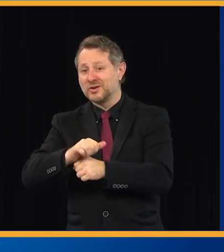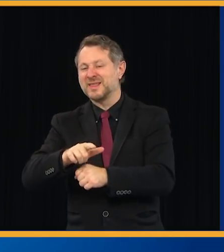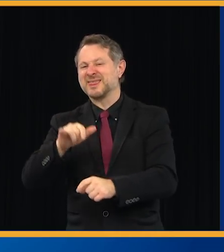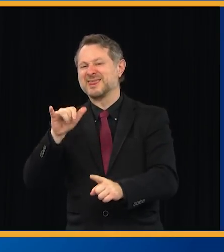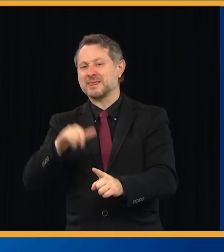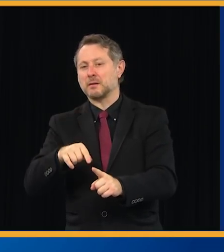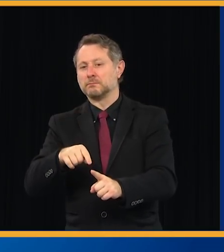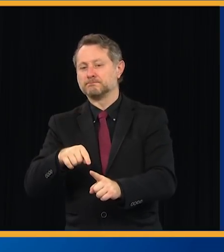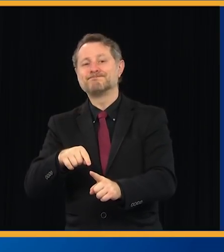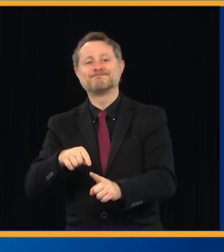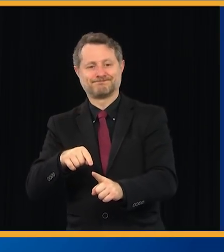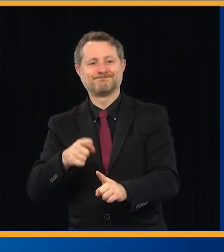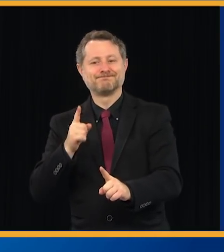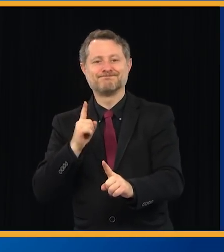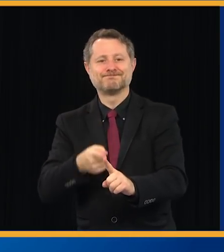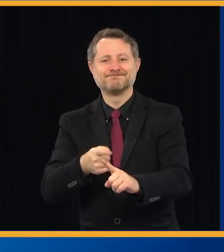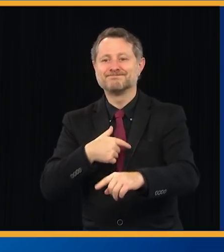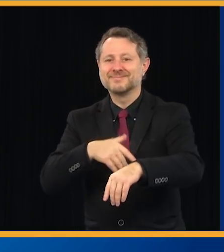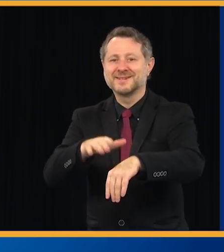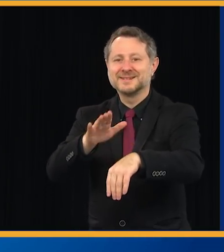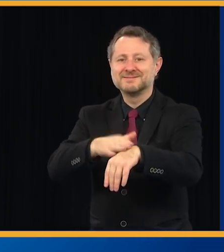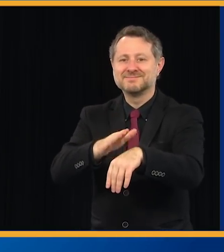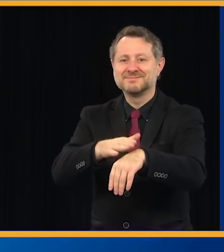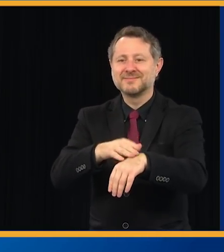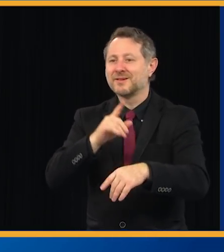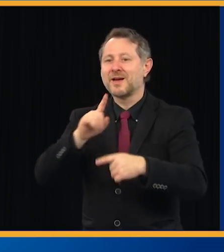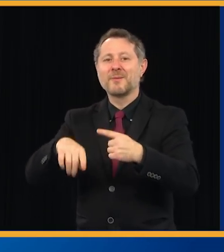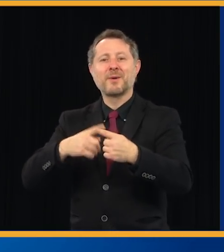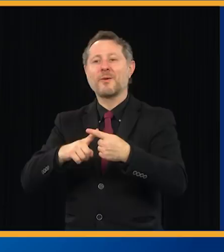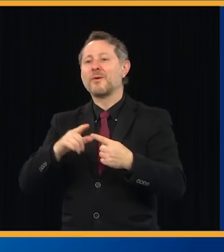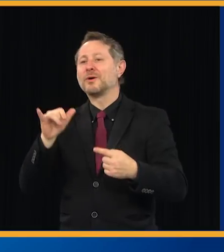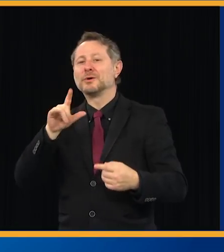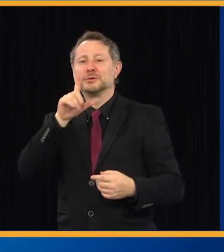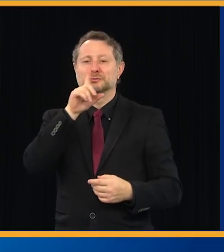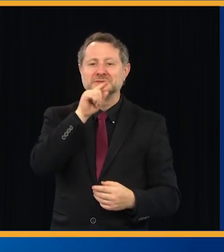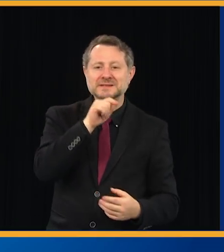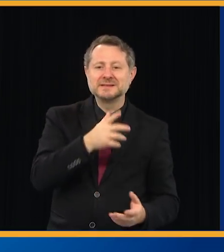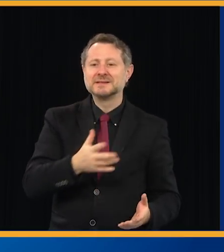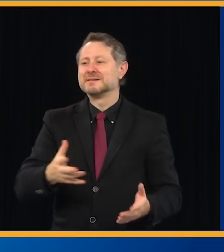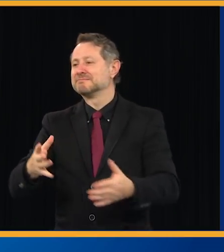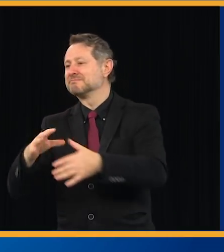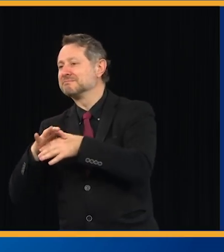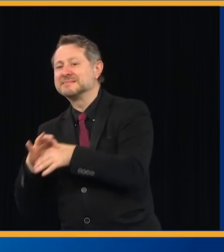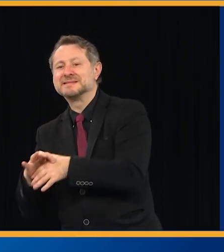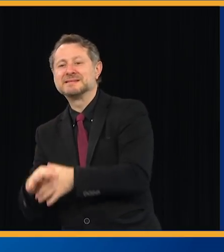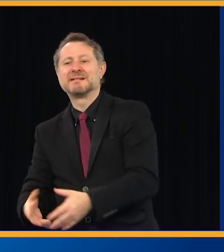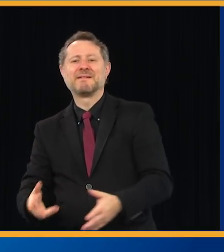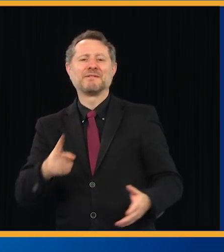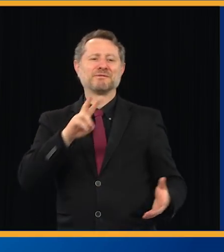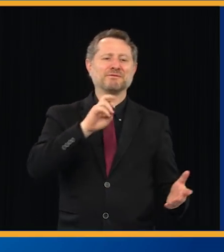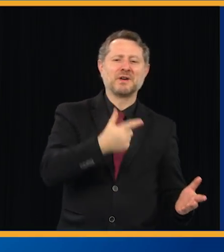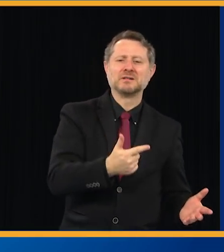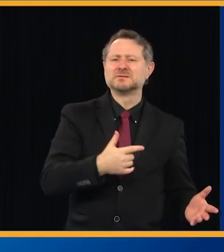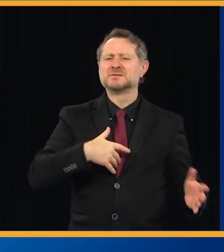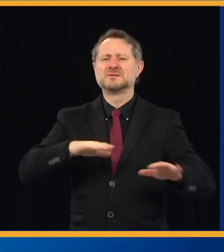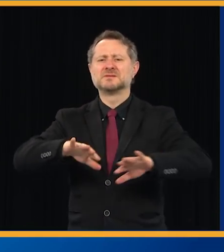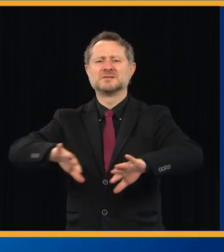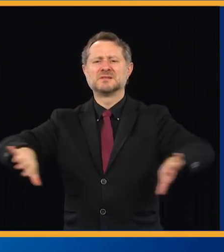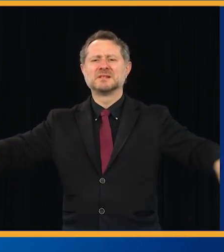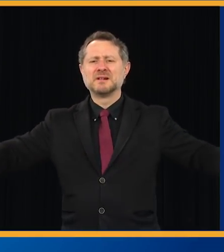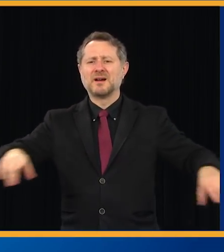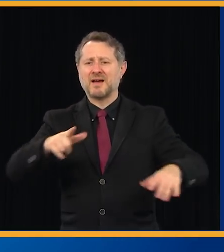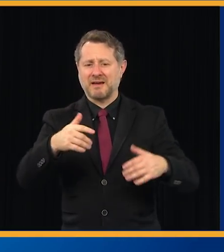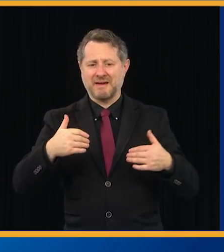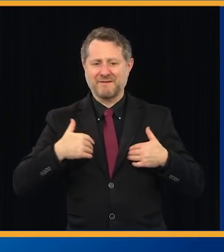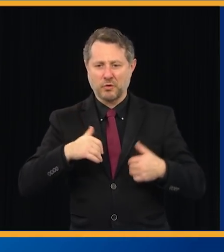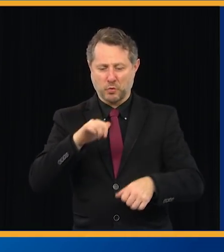message. It's not about poultry. It's not about meat. It's not about vegetables. It's when you run a facility with a large